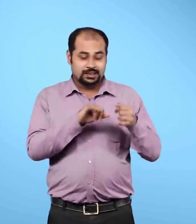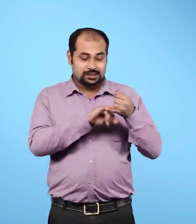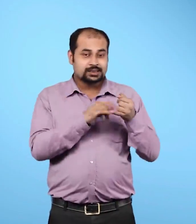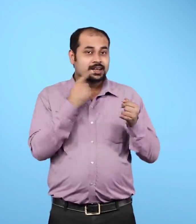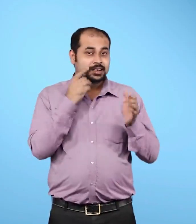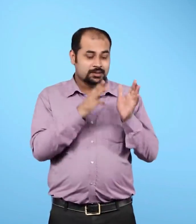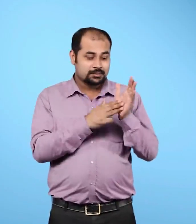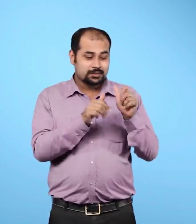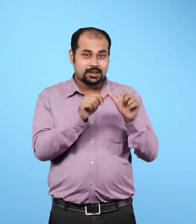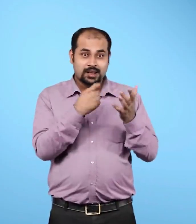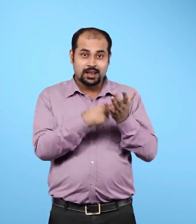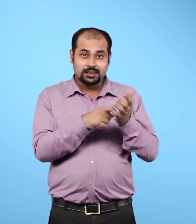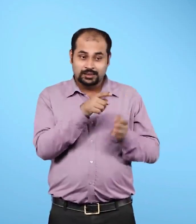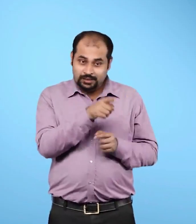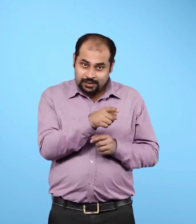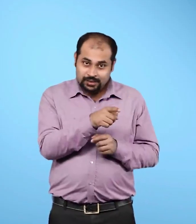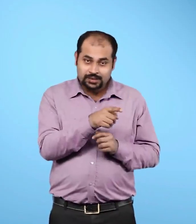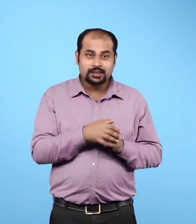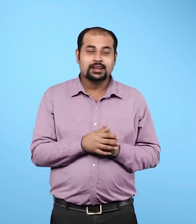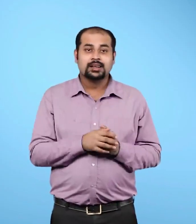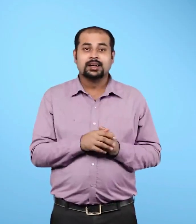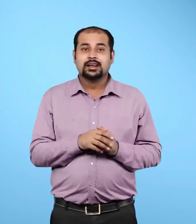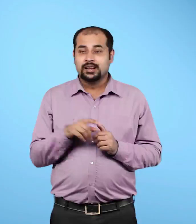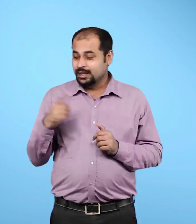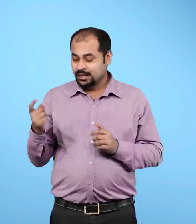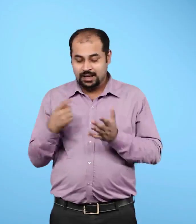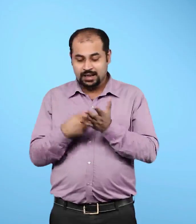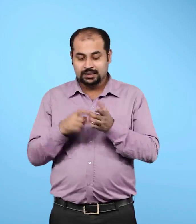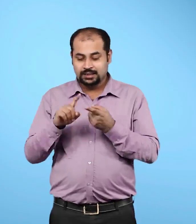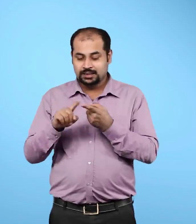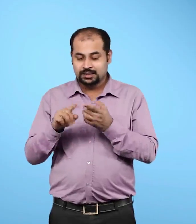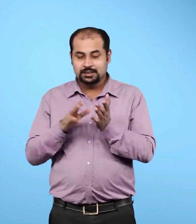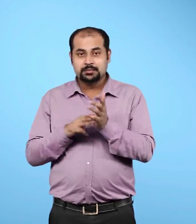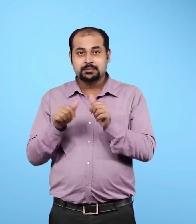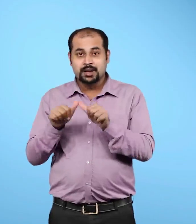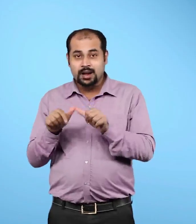"Simar has 1 necklace and 4 beads more than Rima."